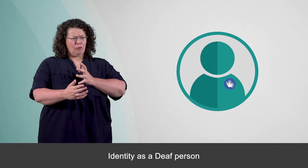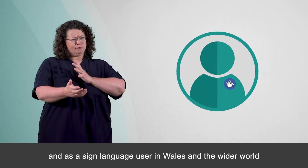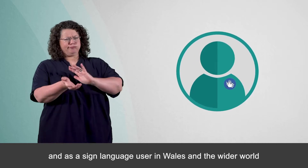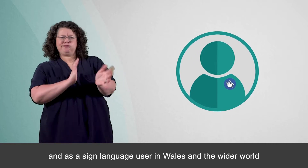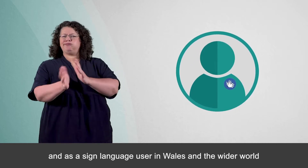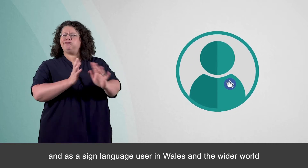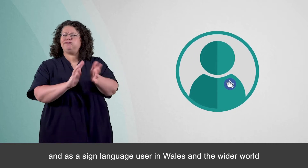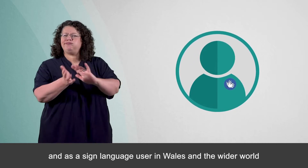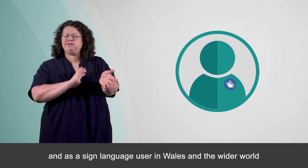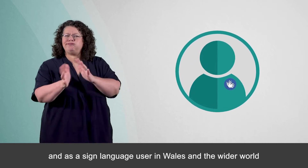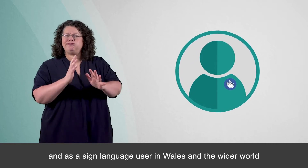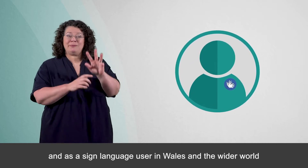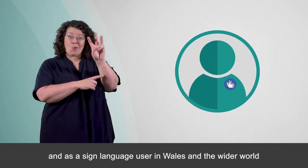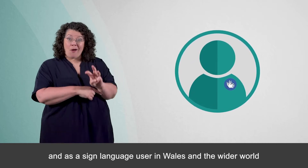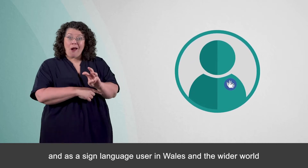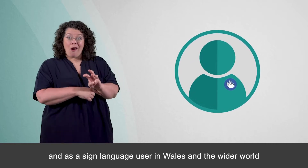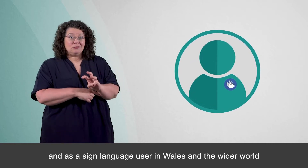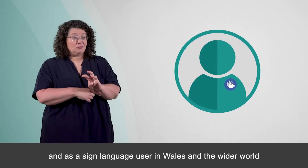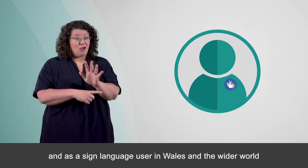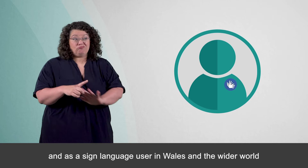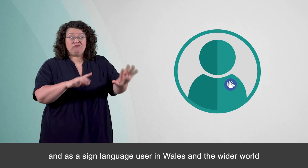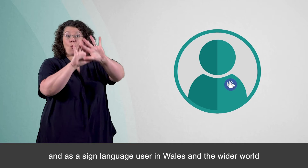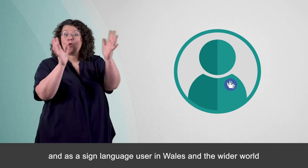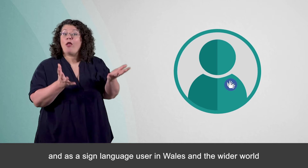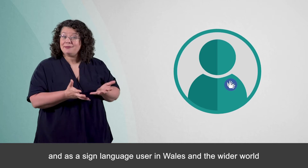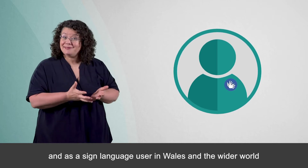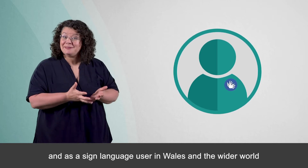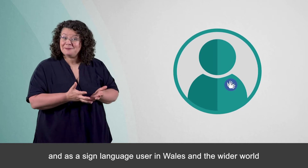and as a sign language user in Wales and the wider world.